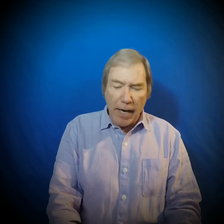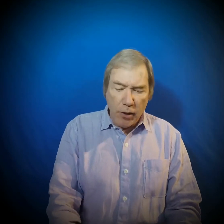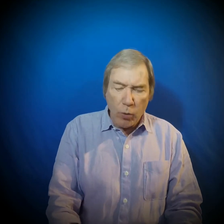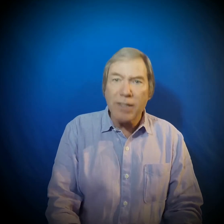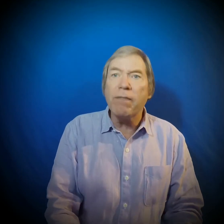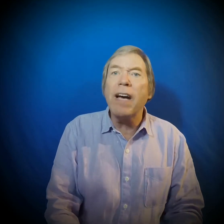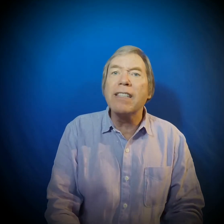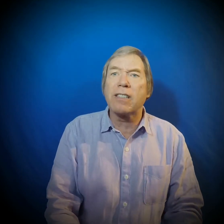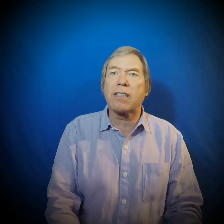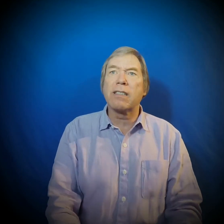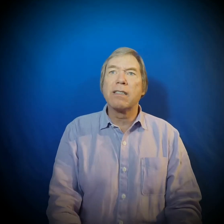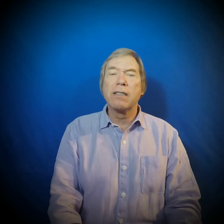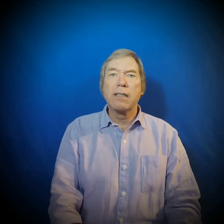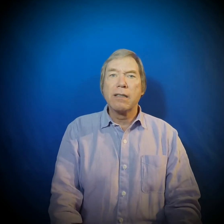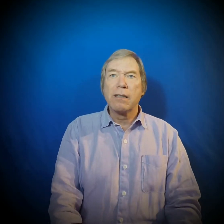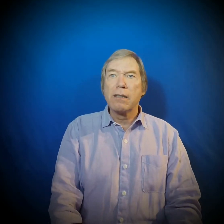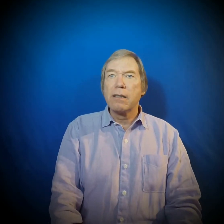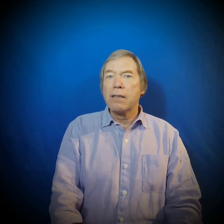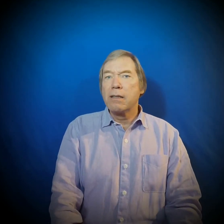own defense.